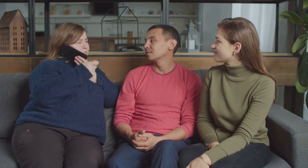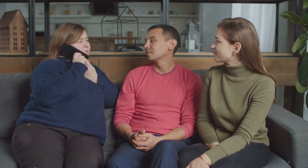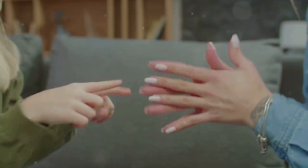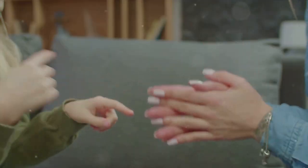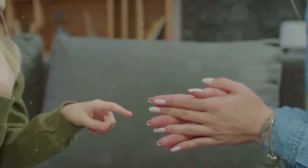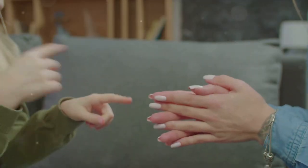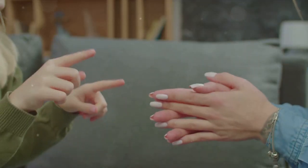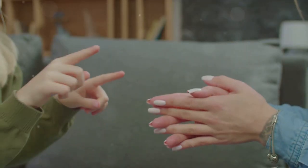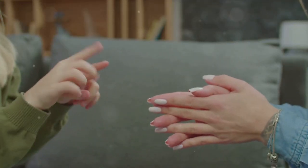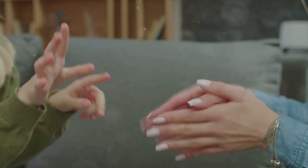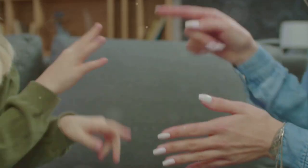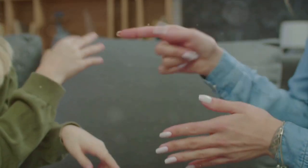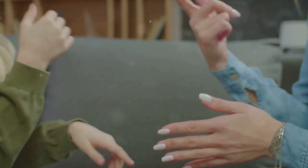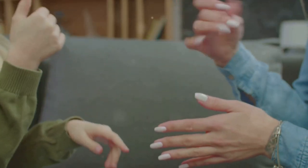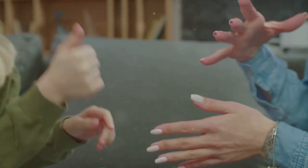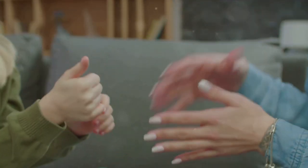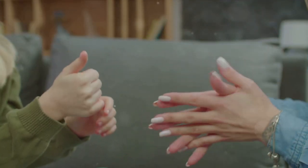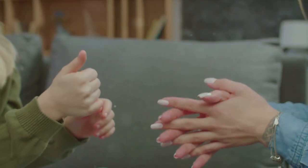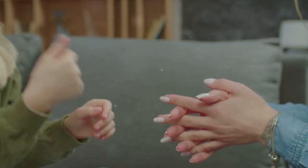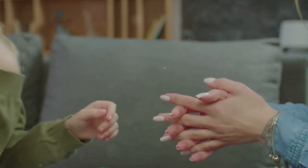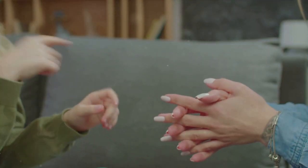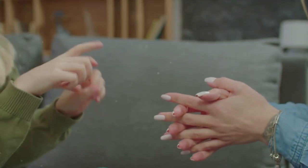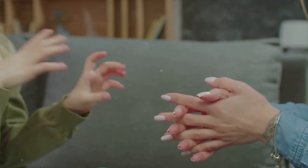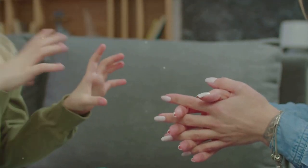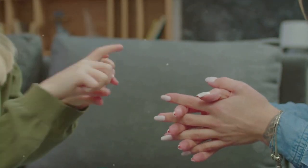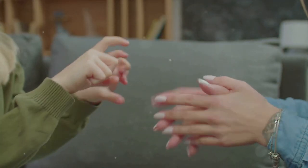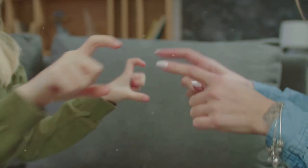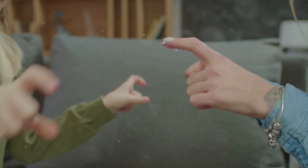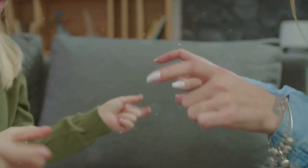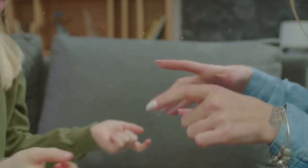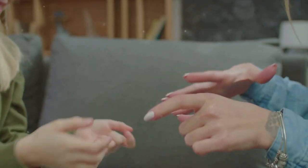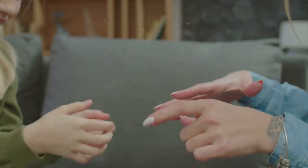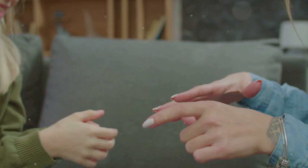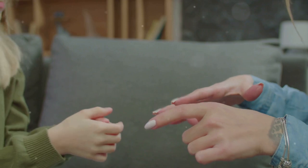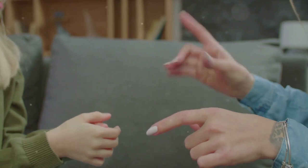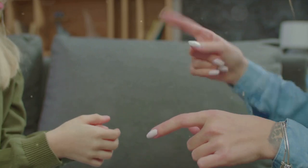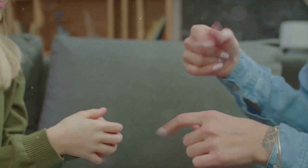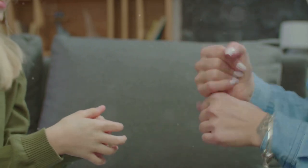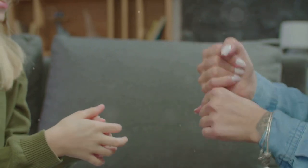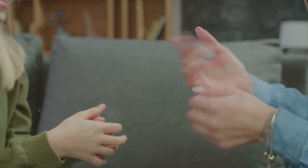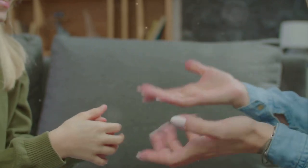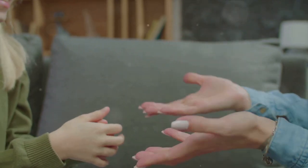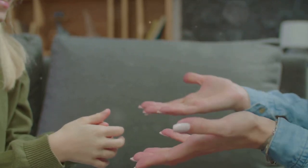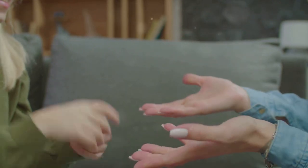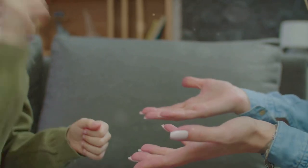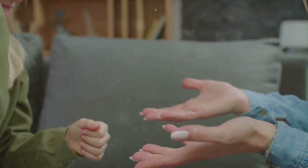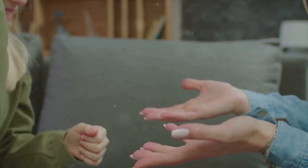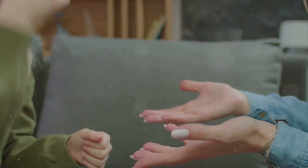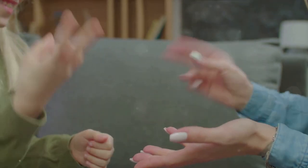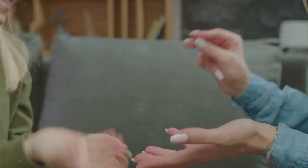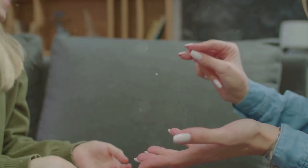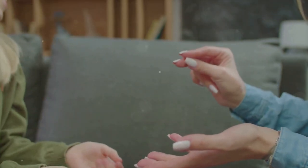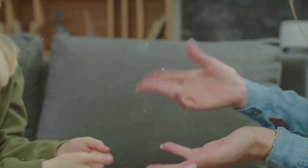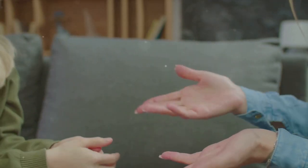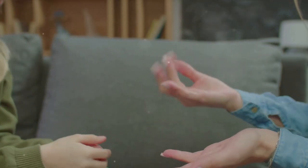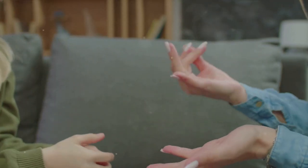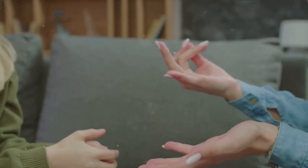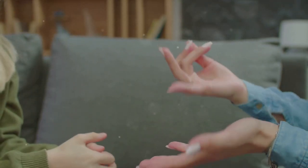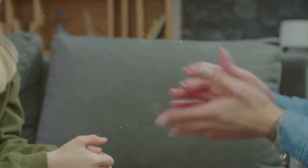Their native understanding of visual language enables them to connect with Deaf individuals on a deeper level. CDIs are particularly beneficial to